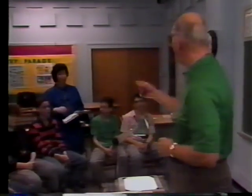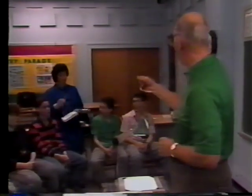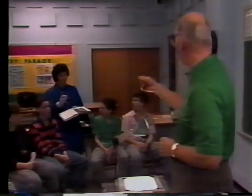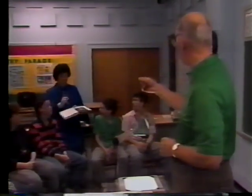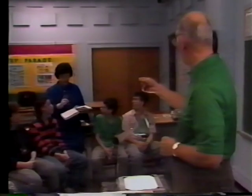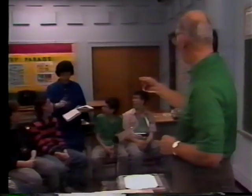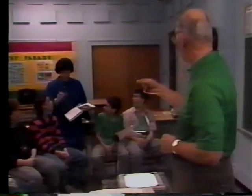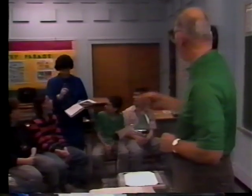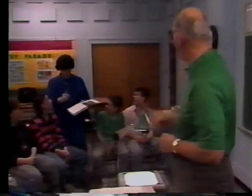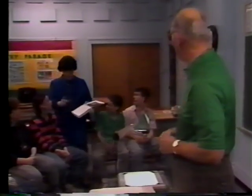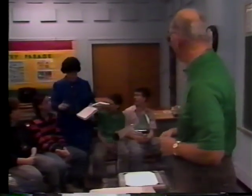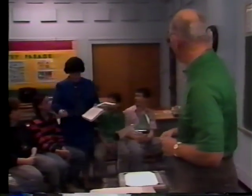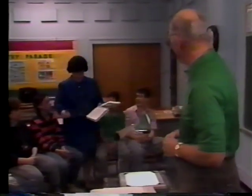Dr. Panara.